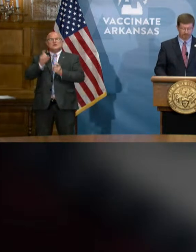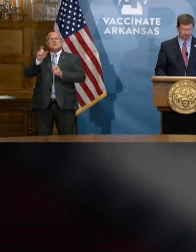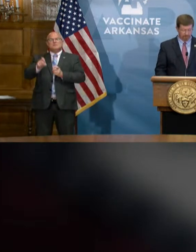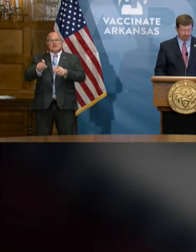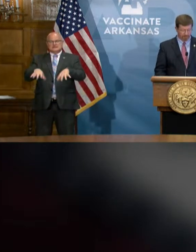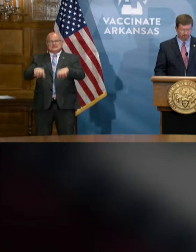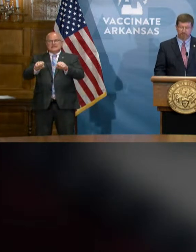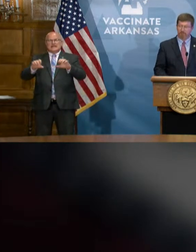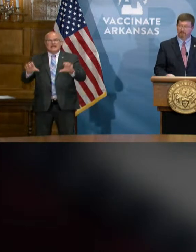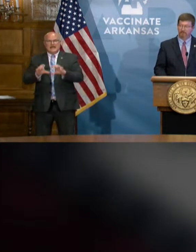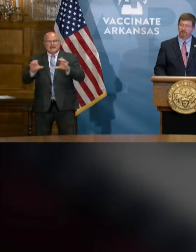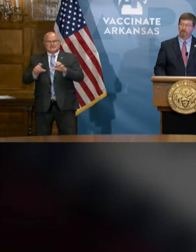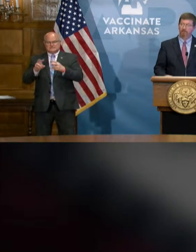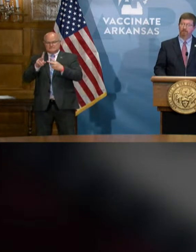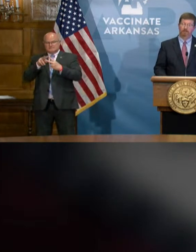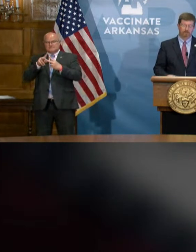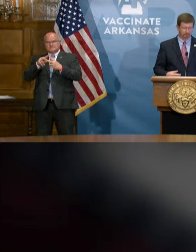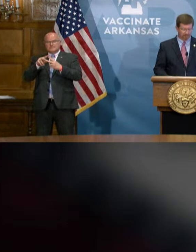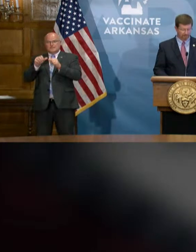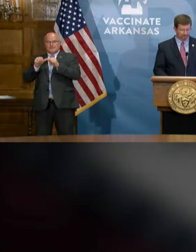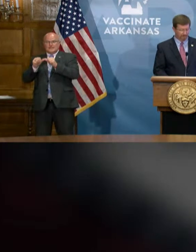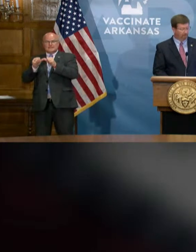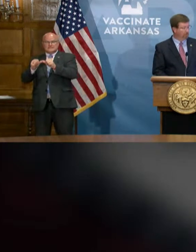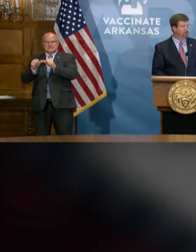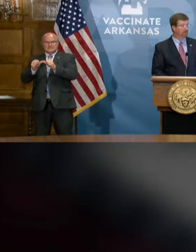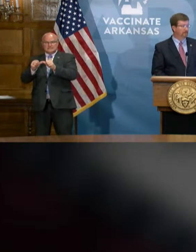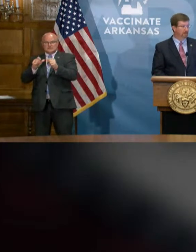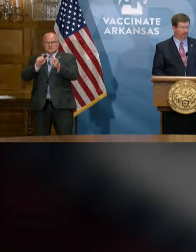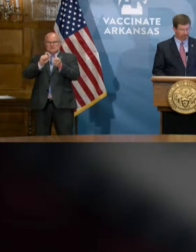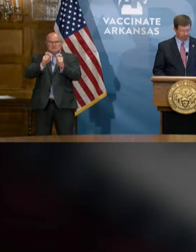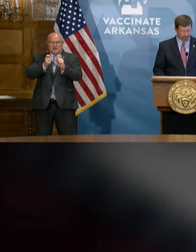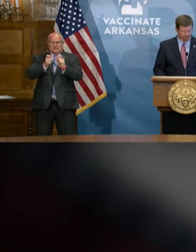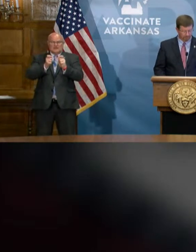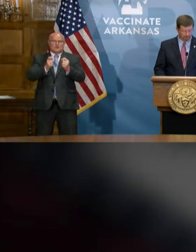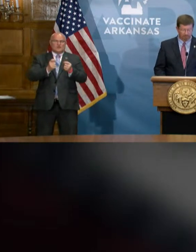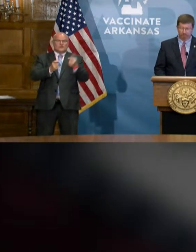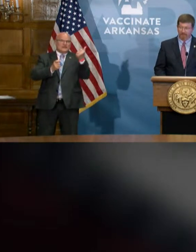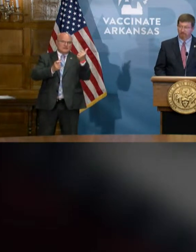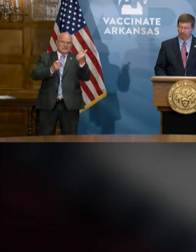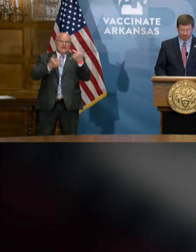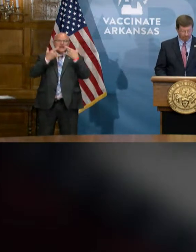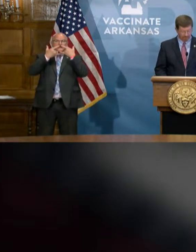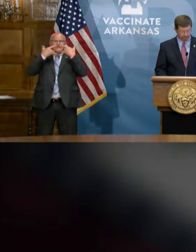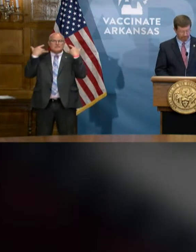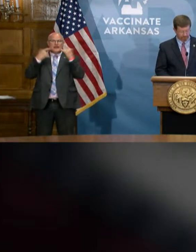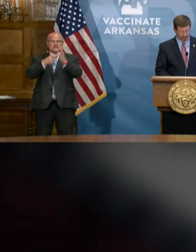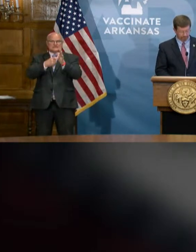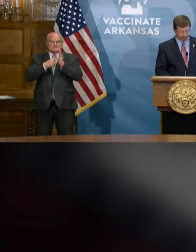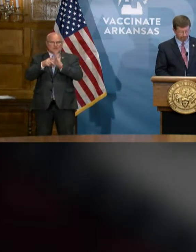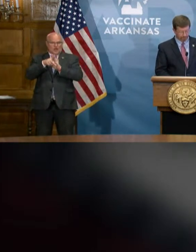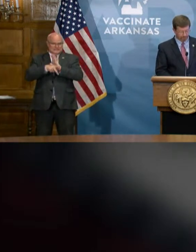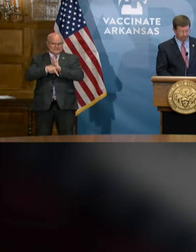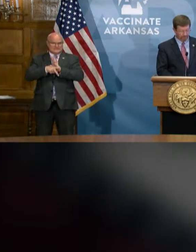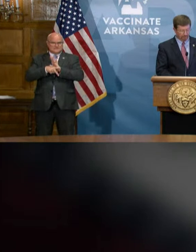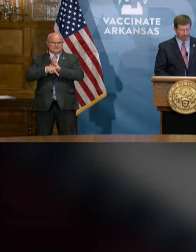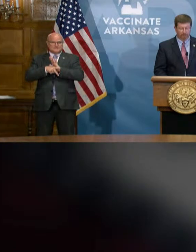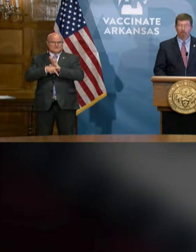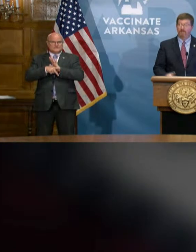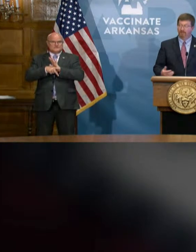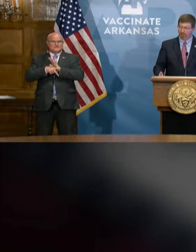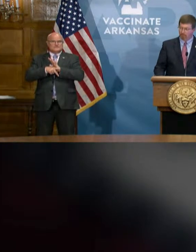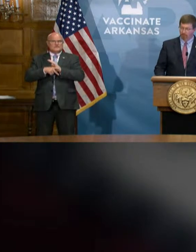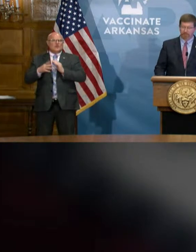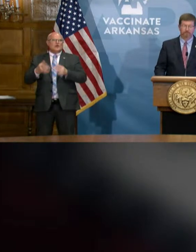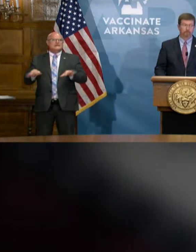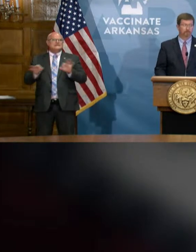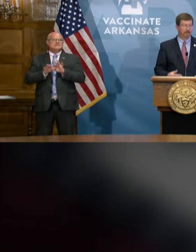some action either to continue, to modify, or to eliminate the mask wearing policies.